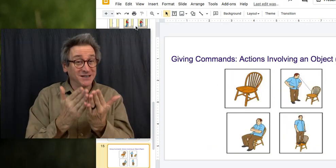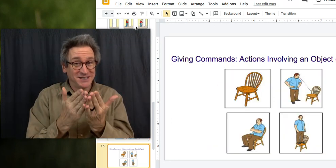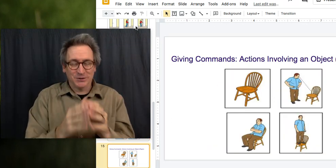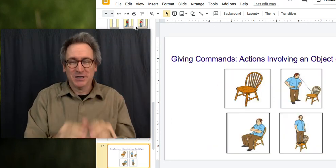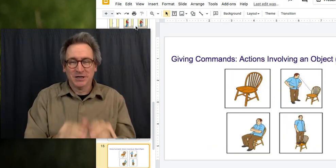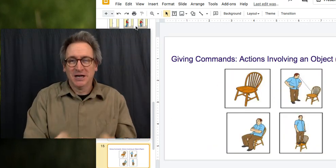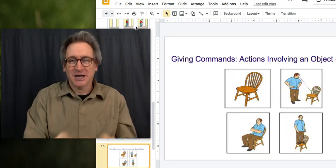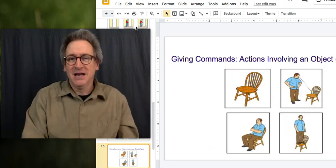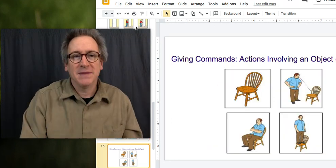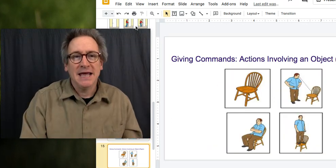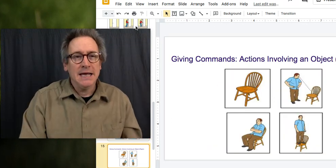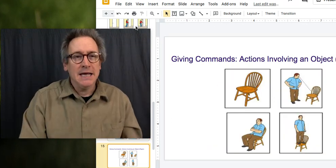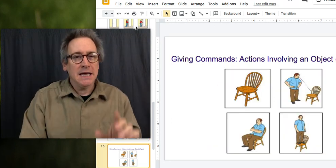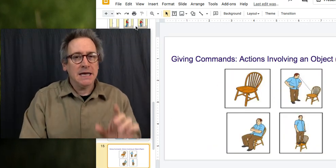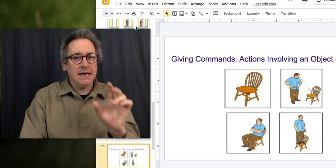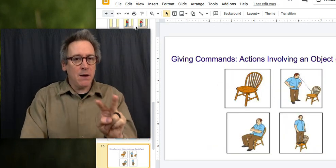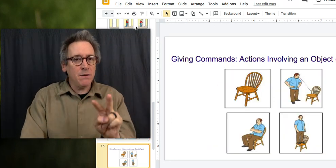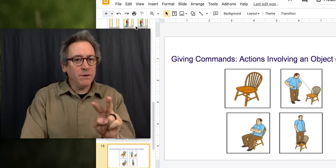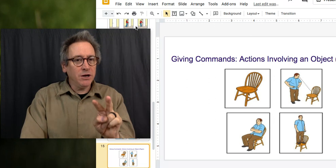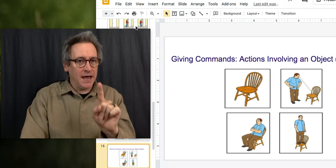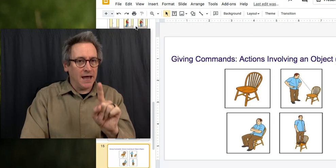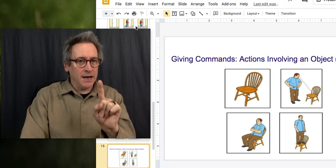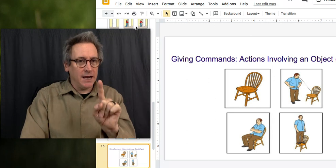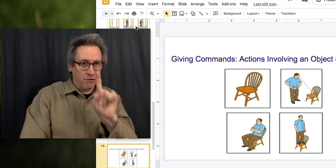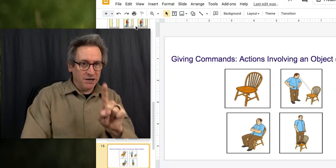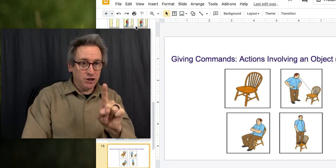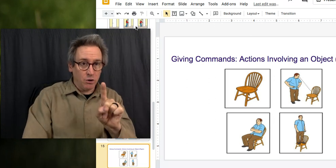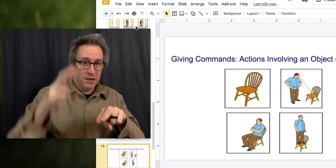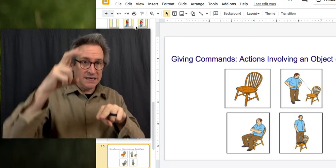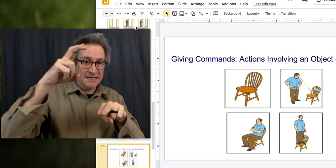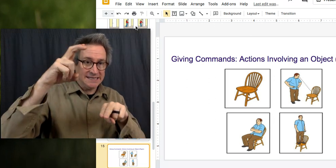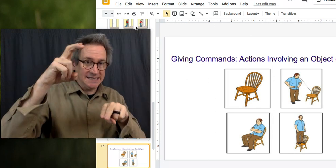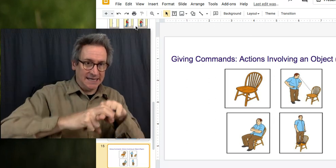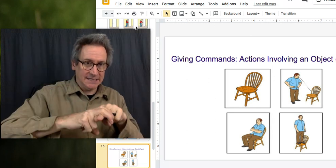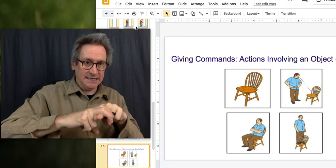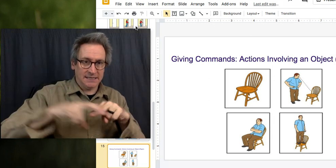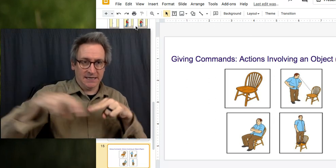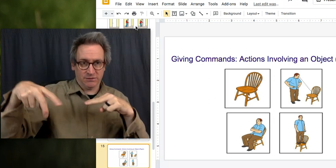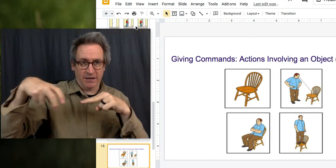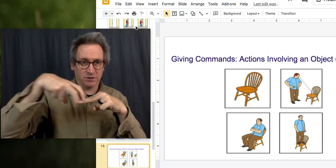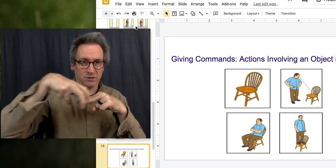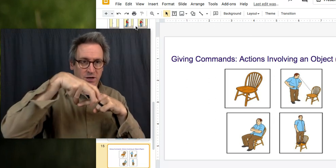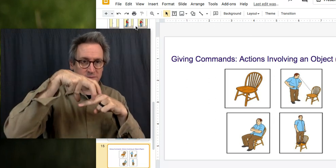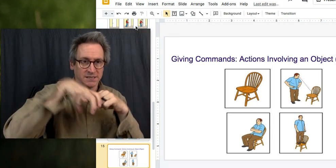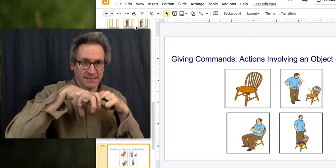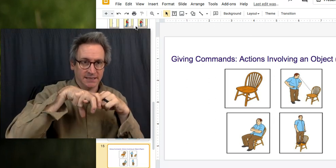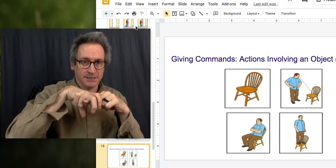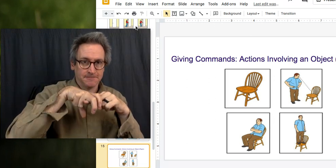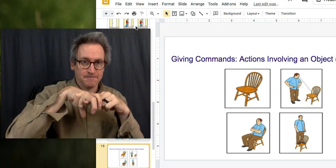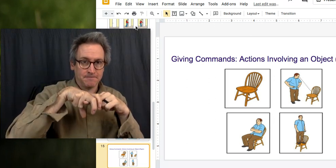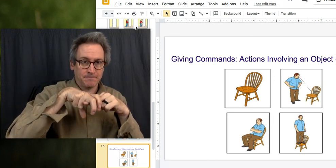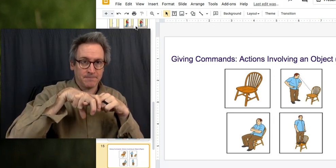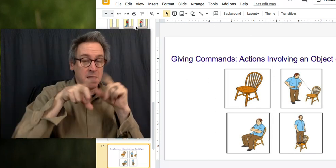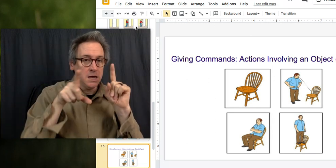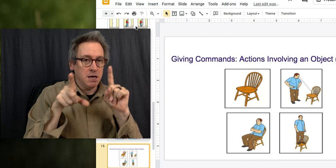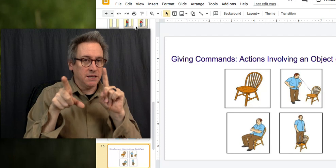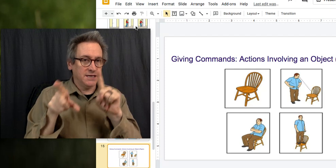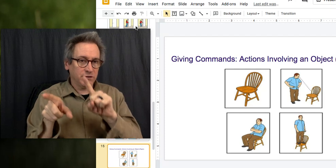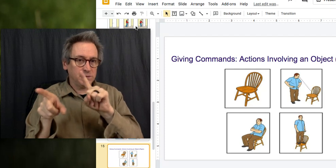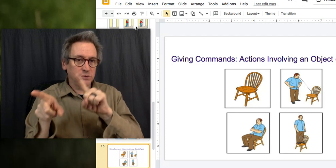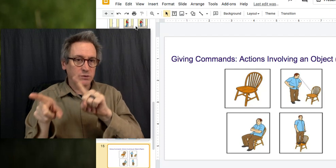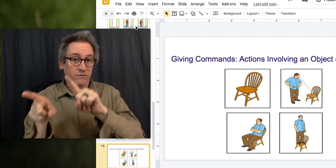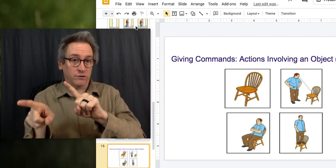Book is 2. Now I want to look at, I already showed sit is this, right? The person comes and sits.